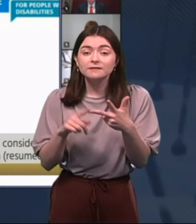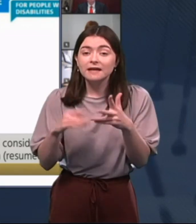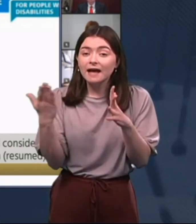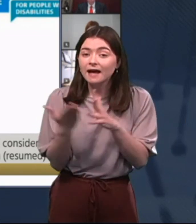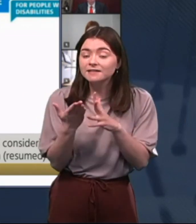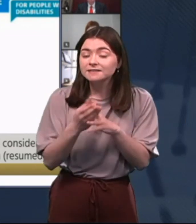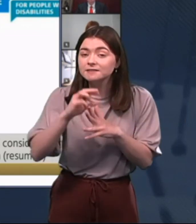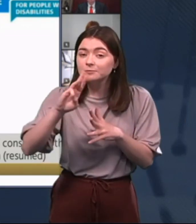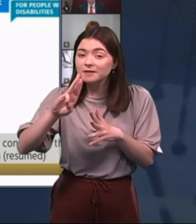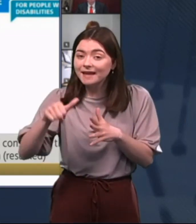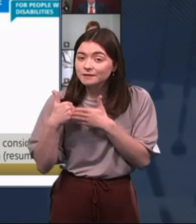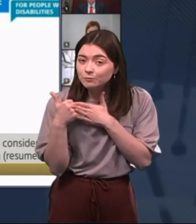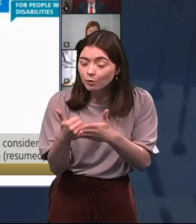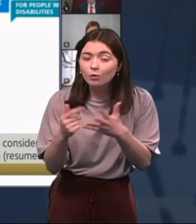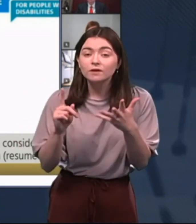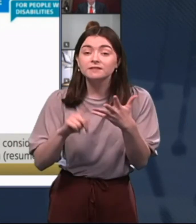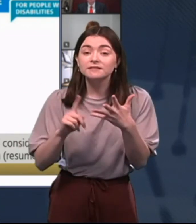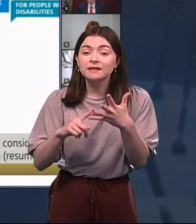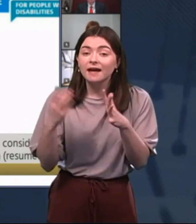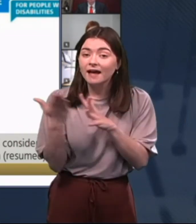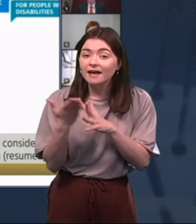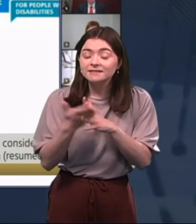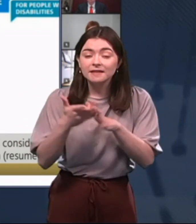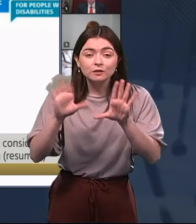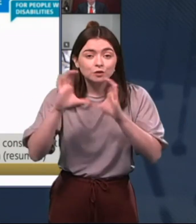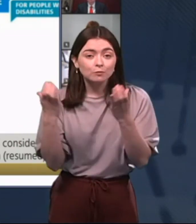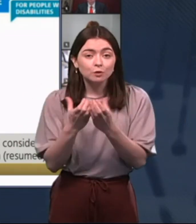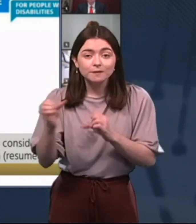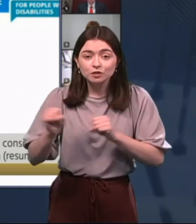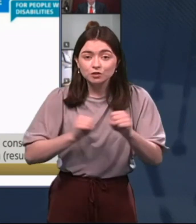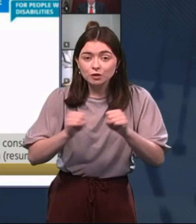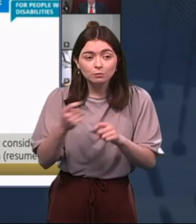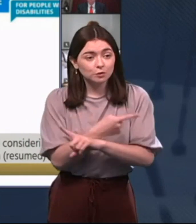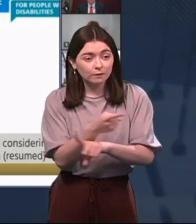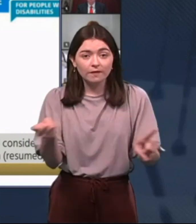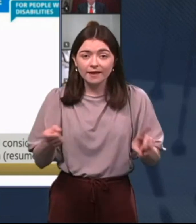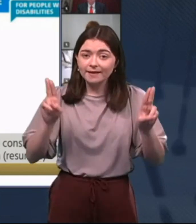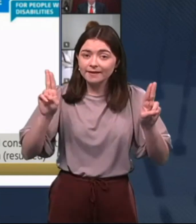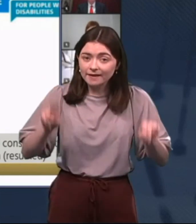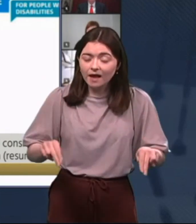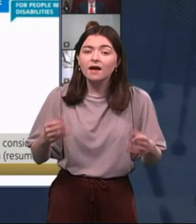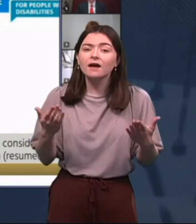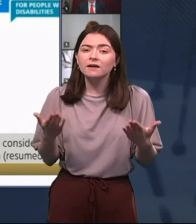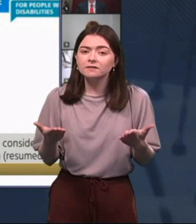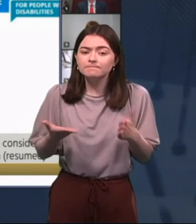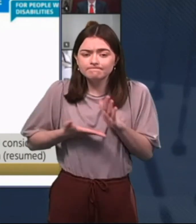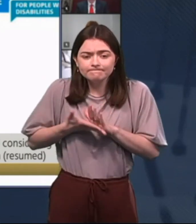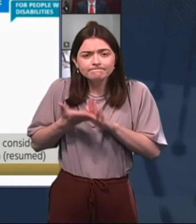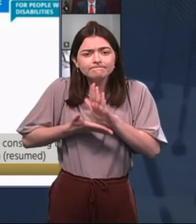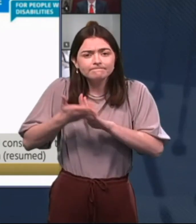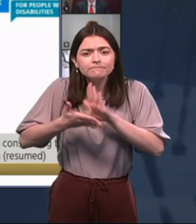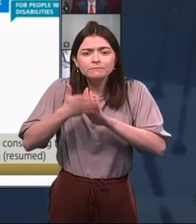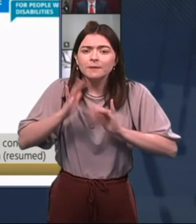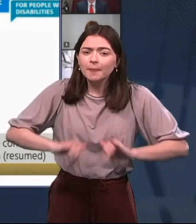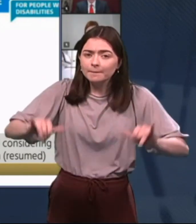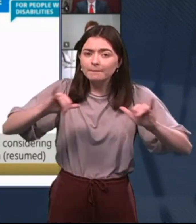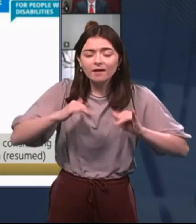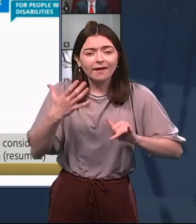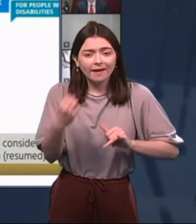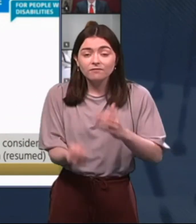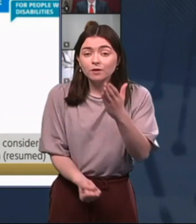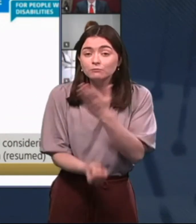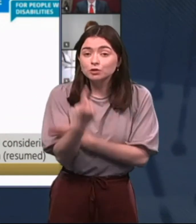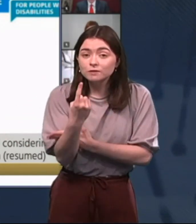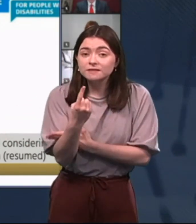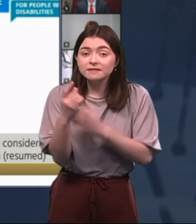PA supports, having access to community services, also that they can build capacity and have the